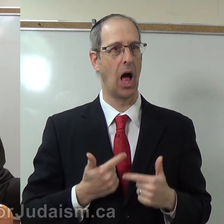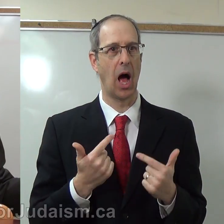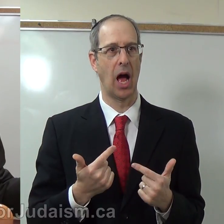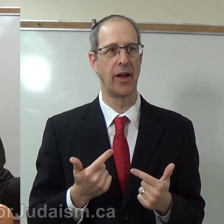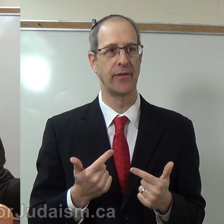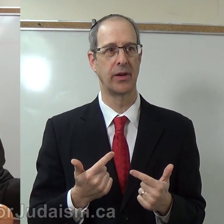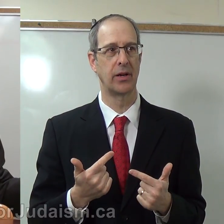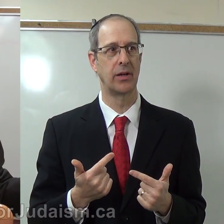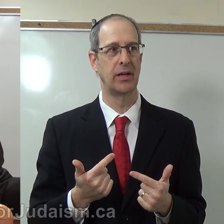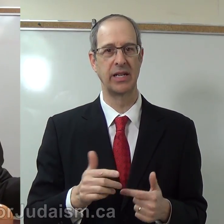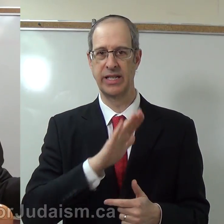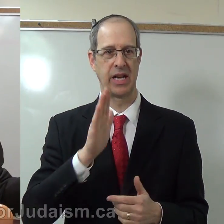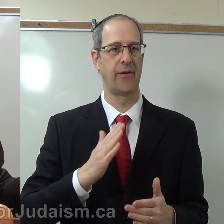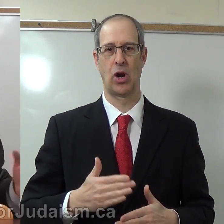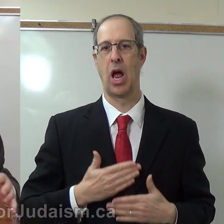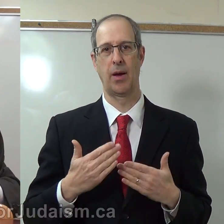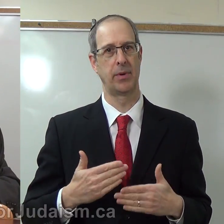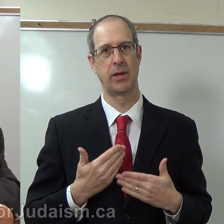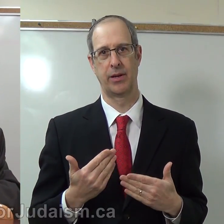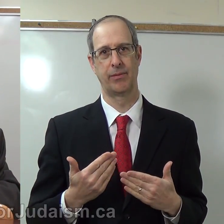we'll never be happy